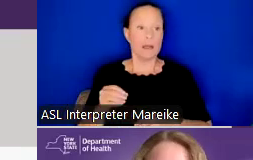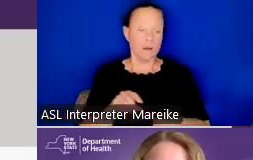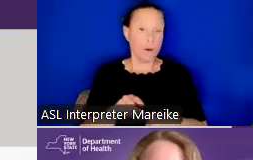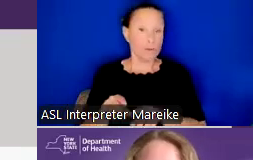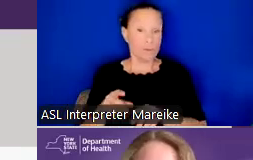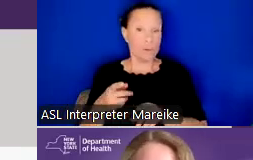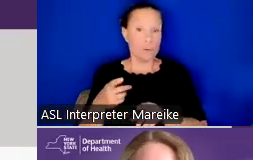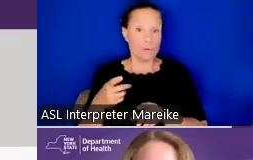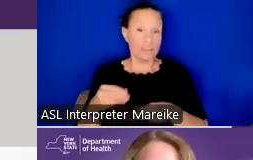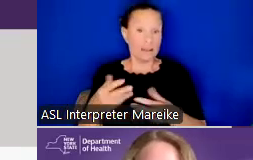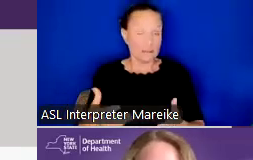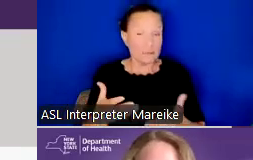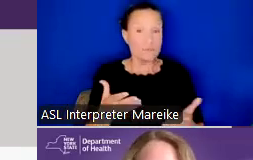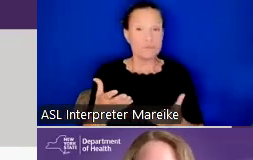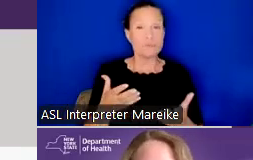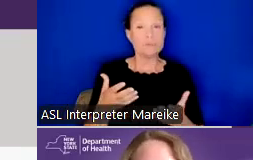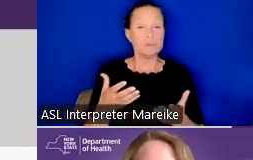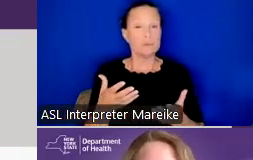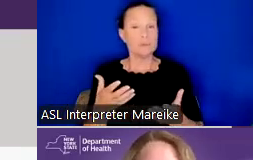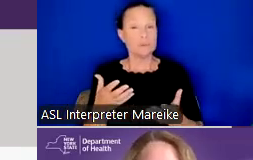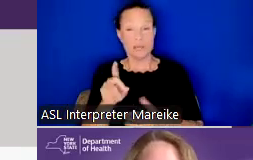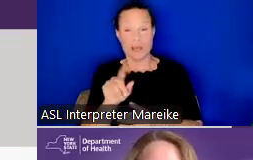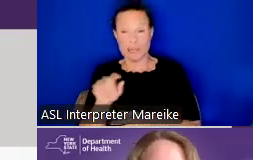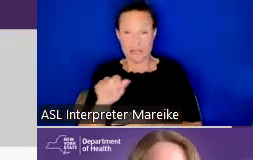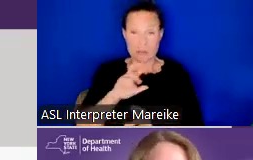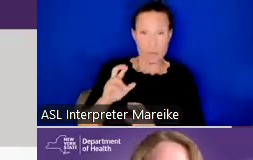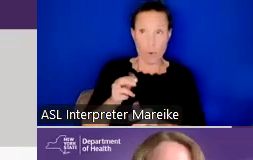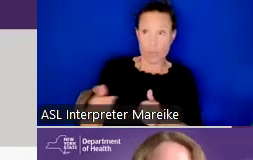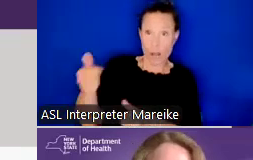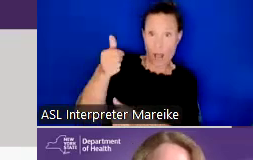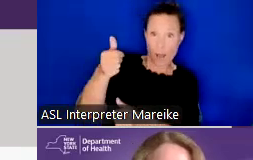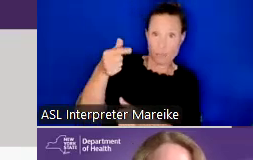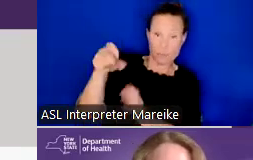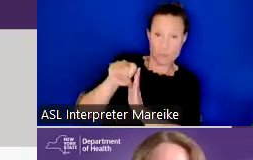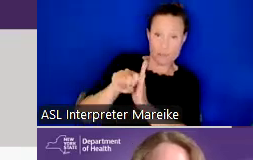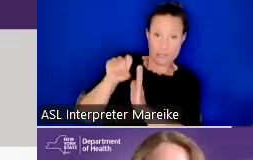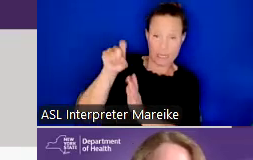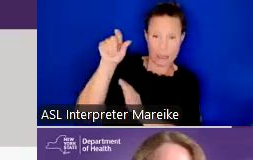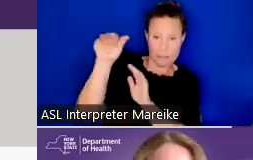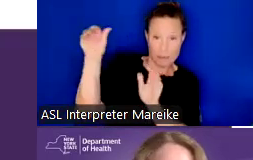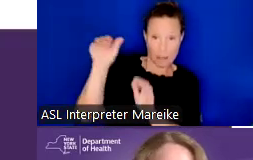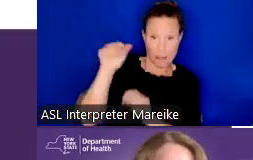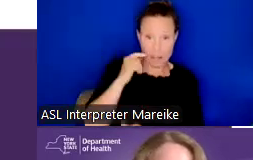the delivery of services, but that data then to be reported up to the state.